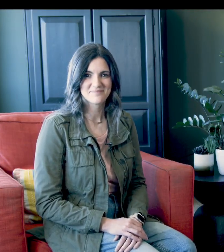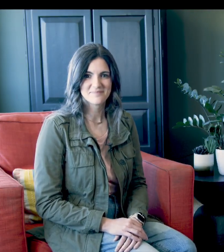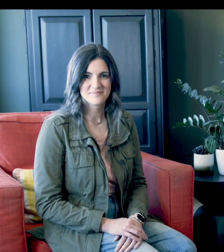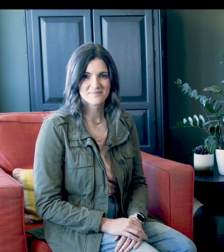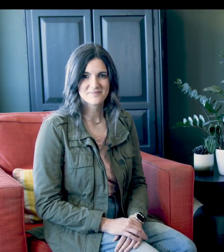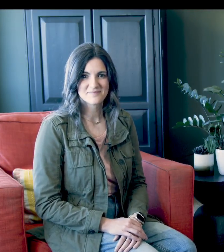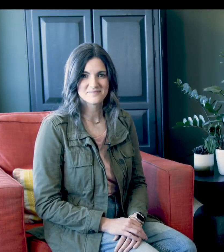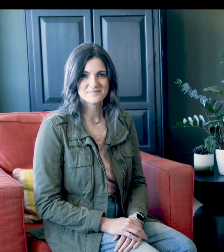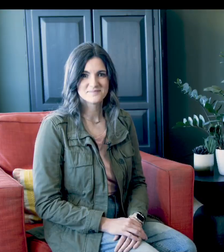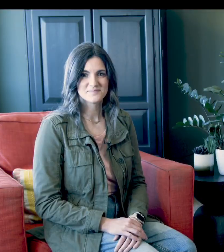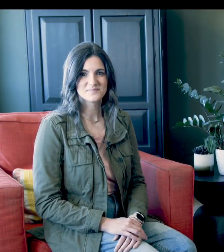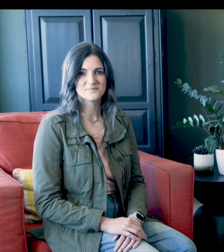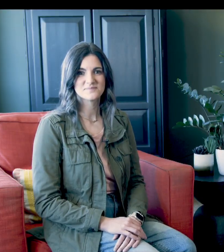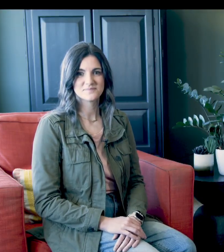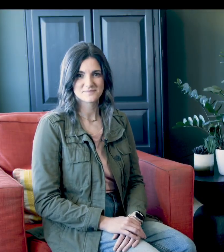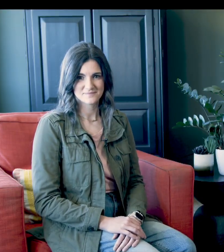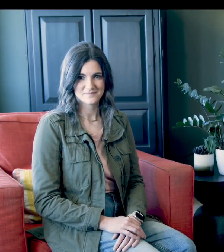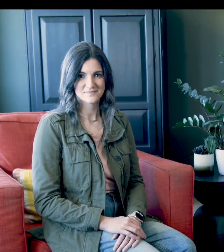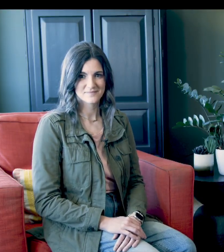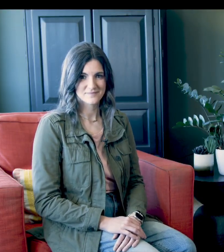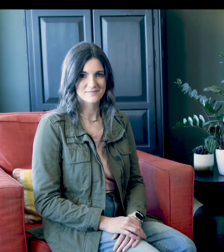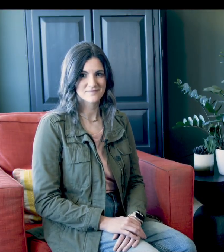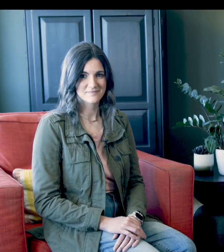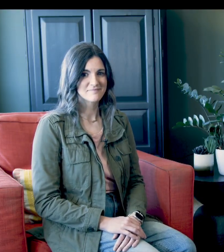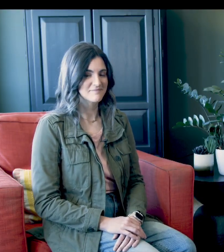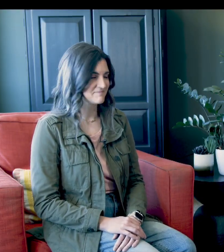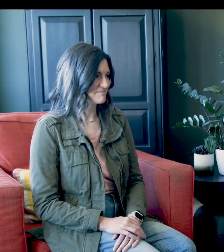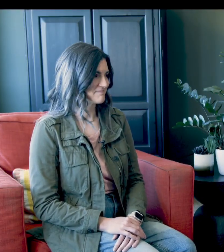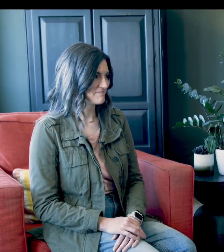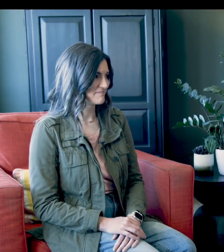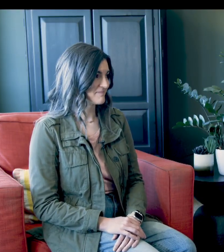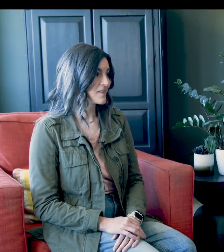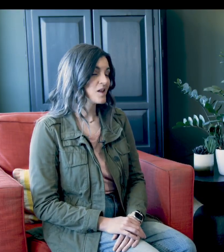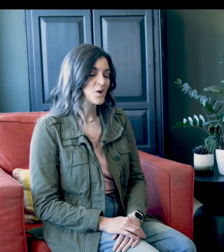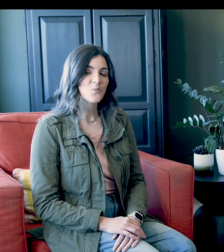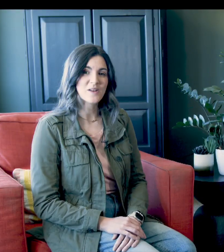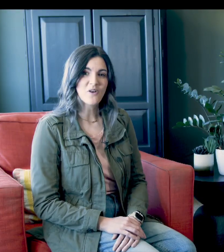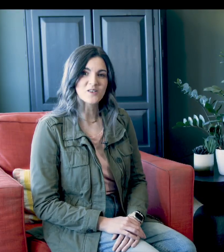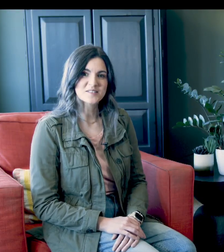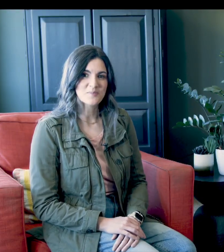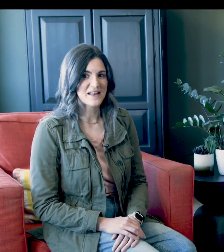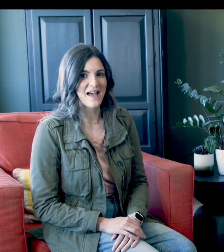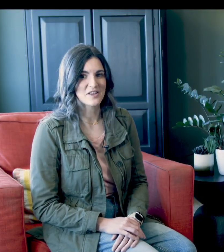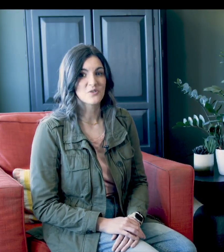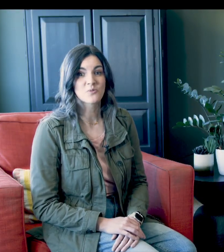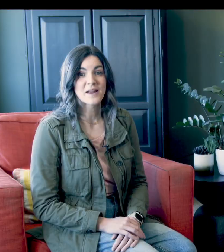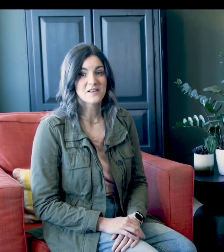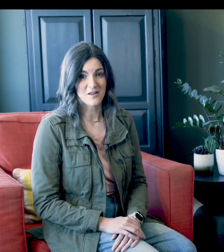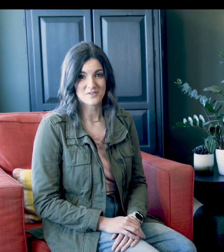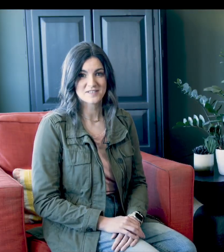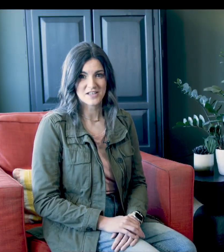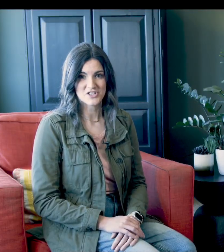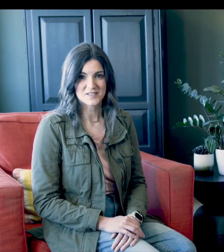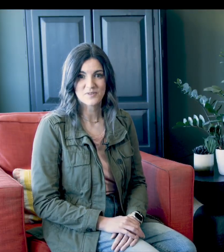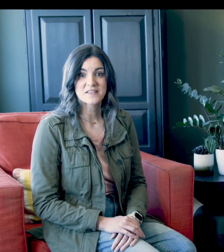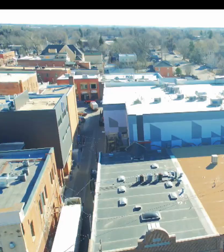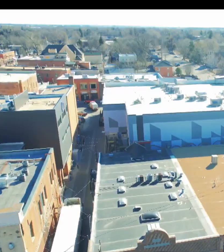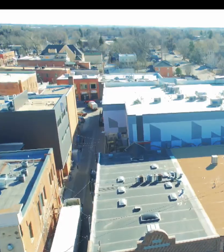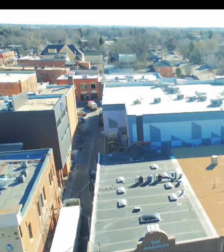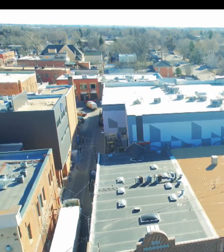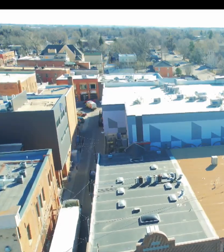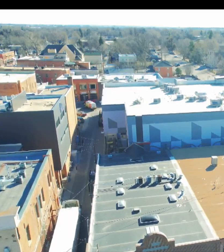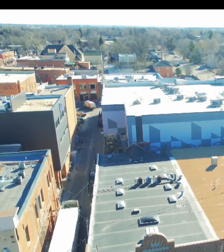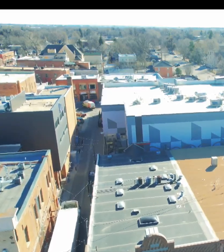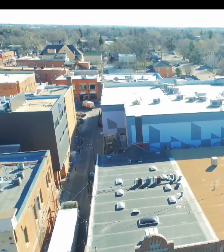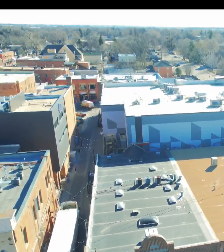That means the vision is not just exciting, it's realistic. We've also been having great conversations with the